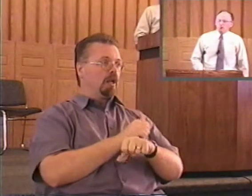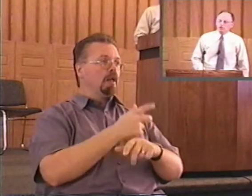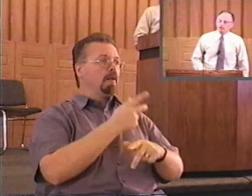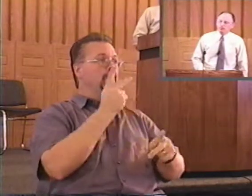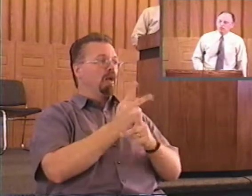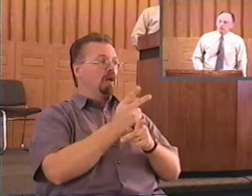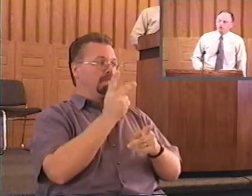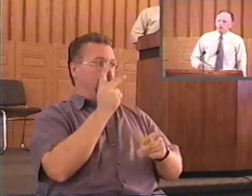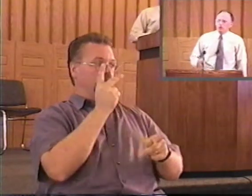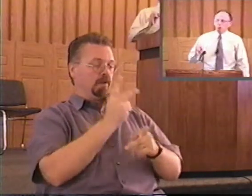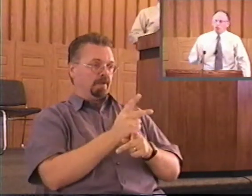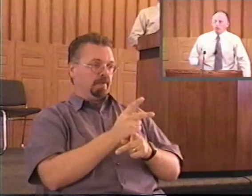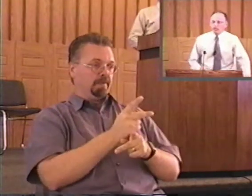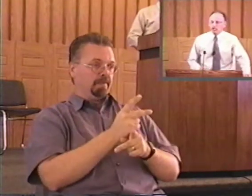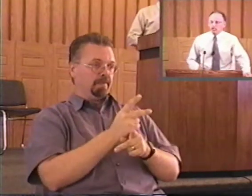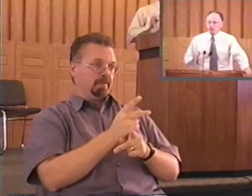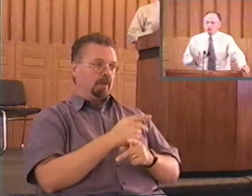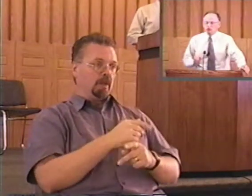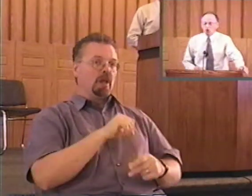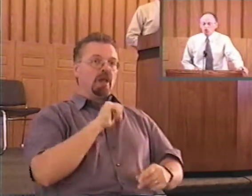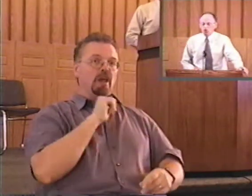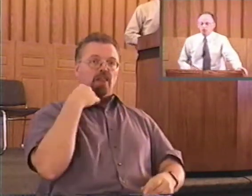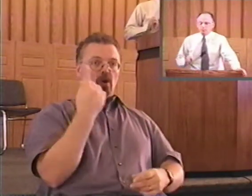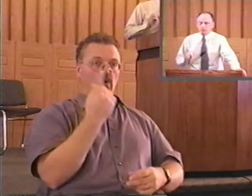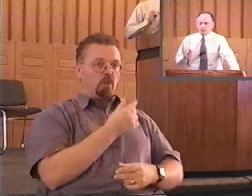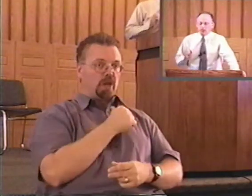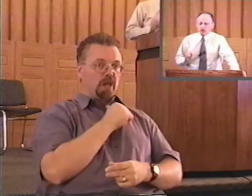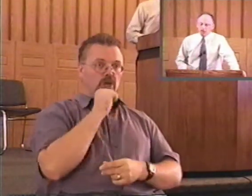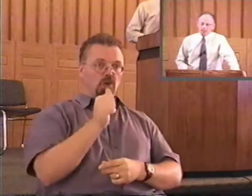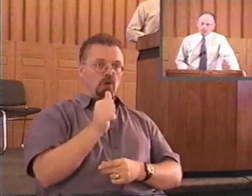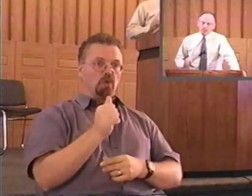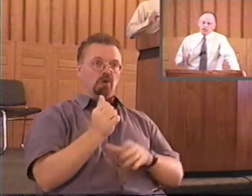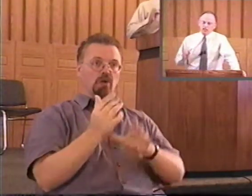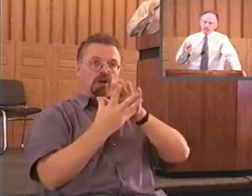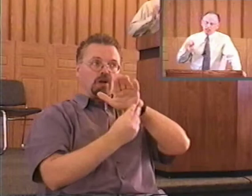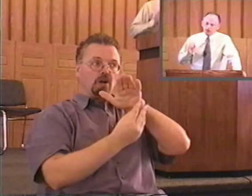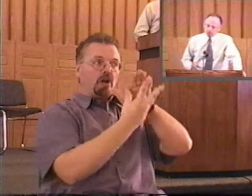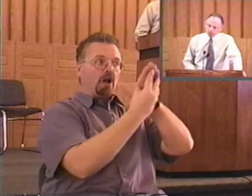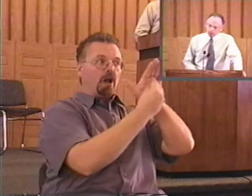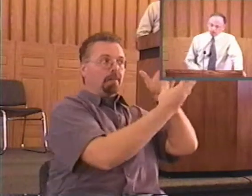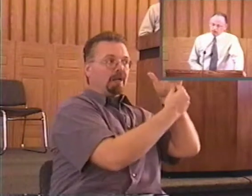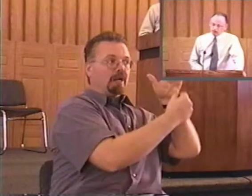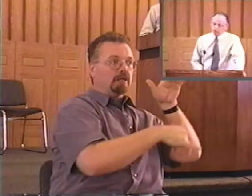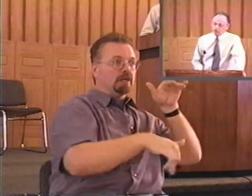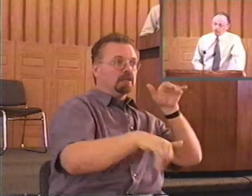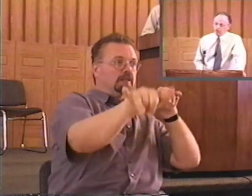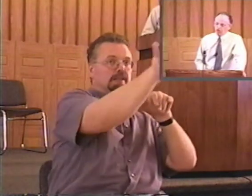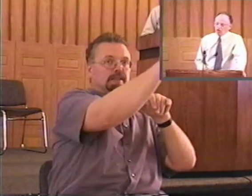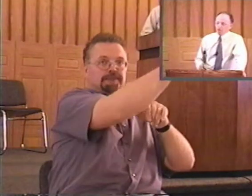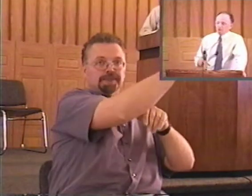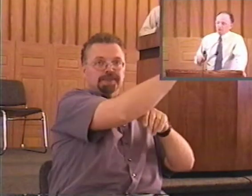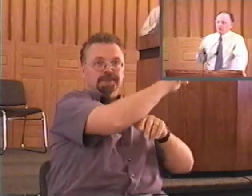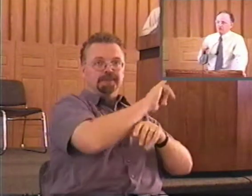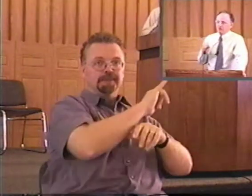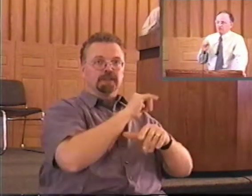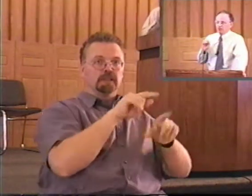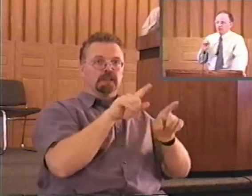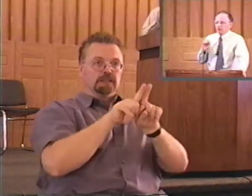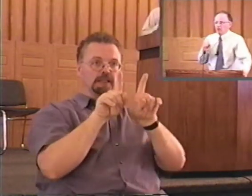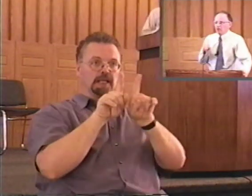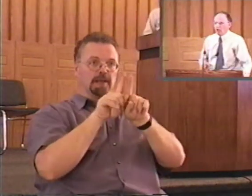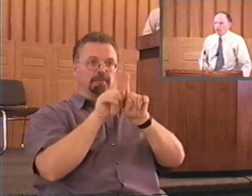Watch out that we don't become hypocrites.